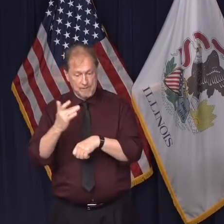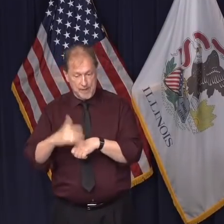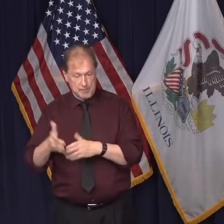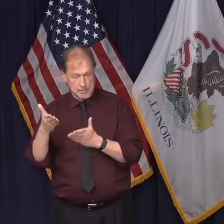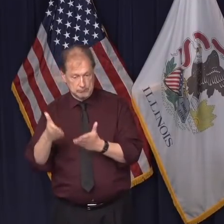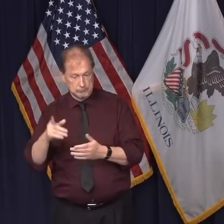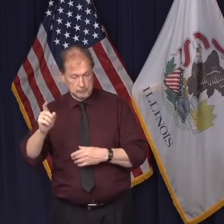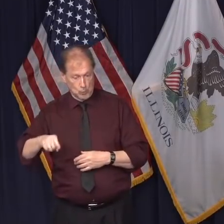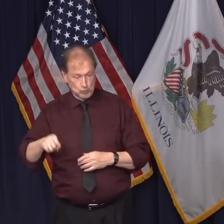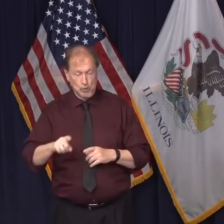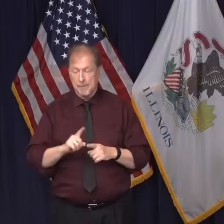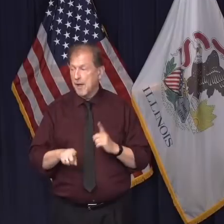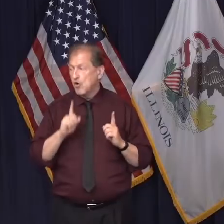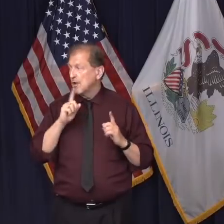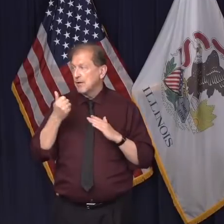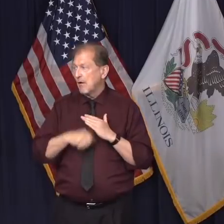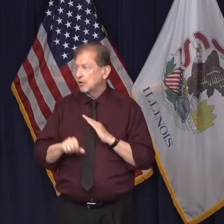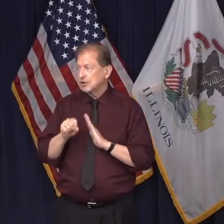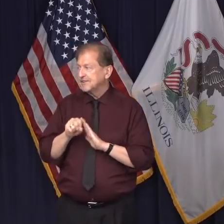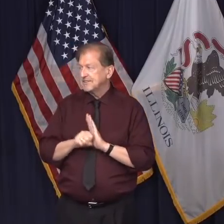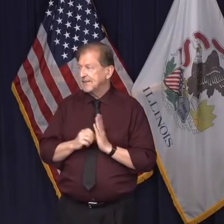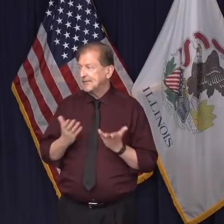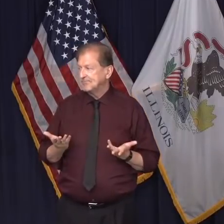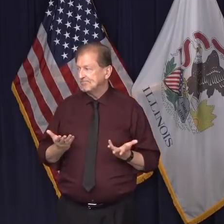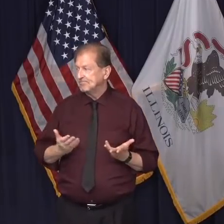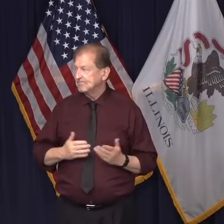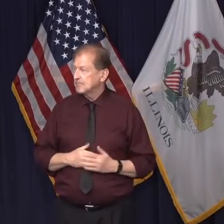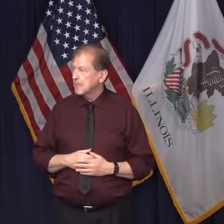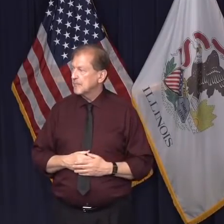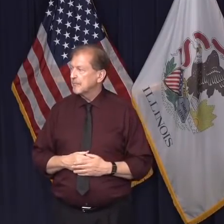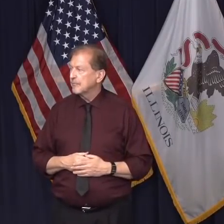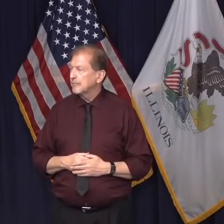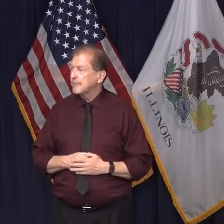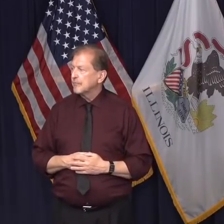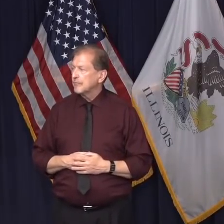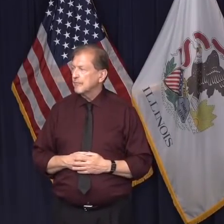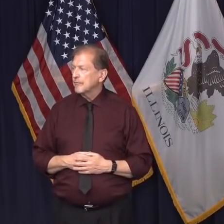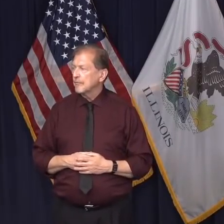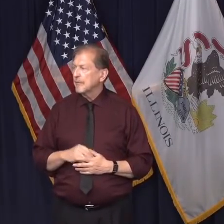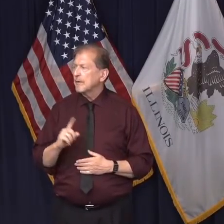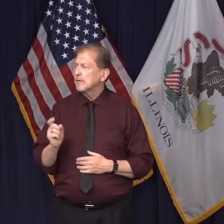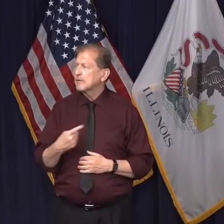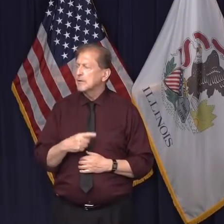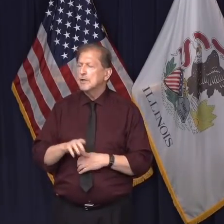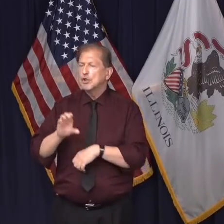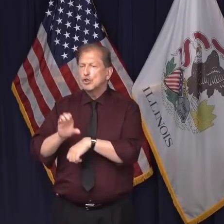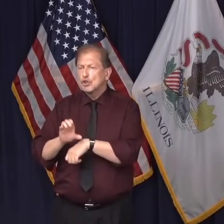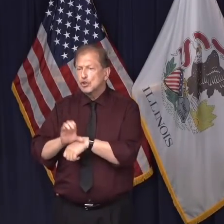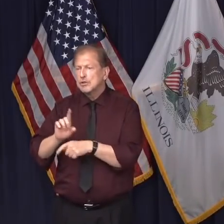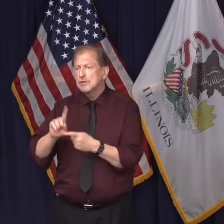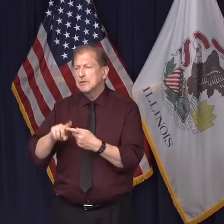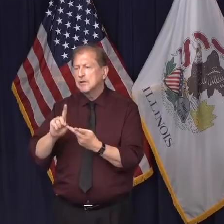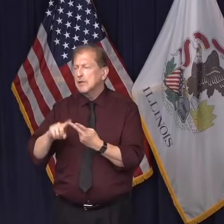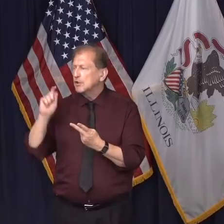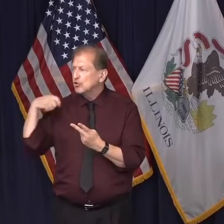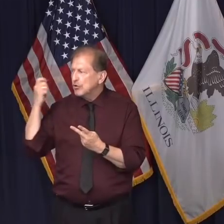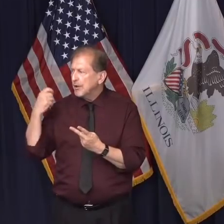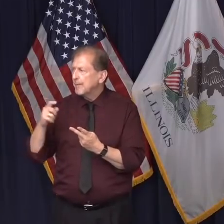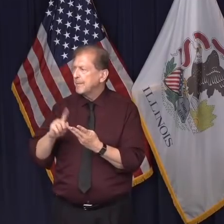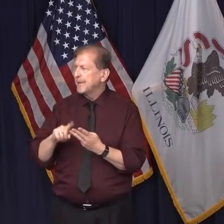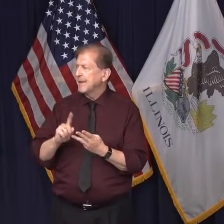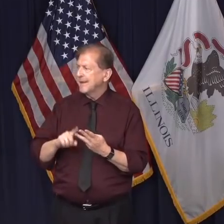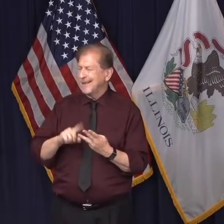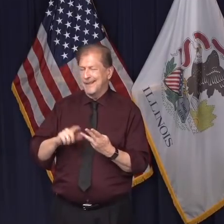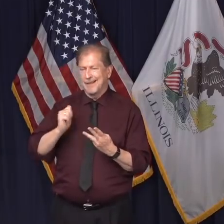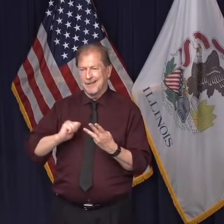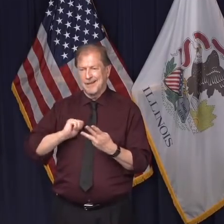so that's not really a decision that we'll make at the local level. Shia Politico, churches, gyms, theaters, they all seem to think they can operate in a way that's